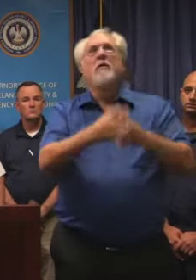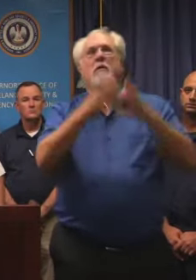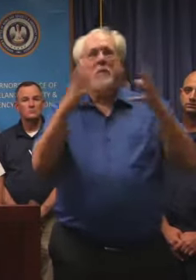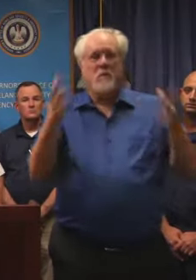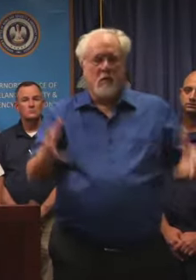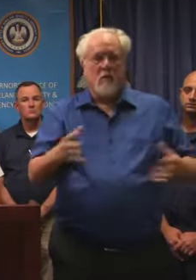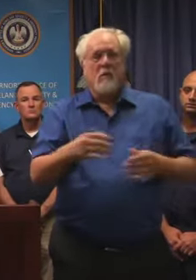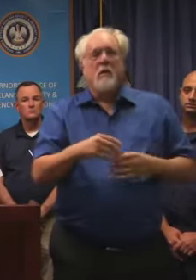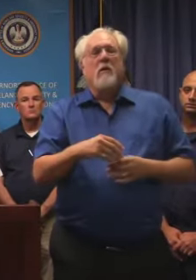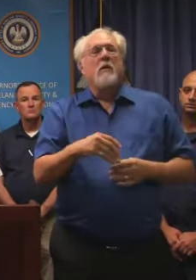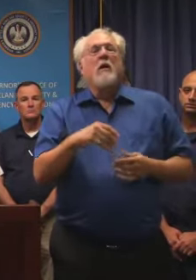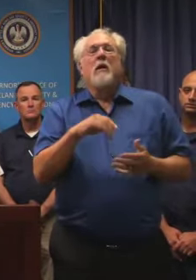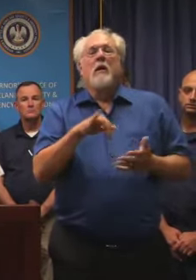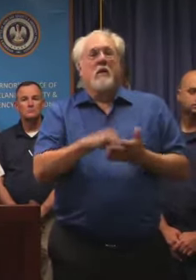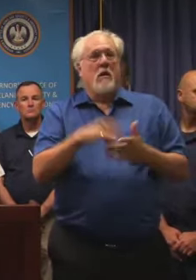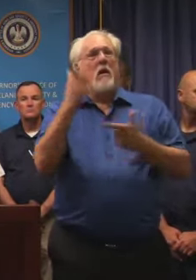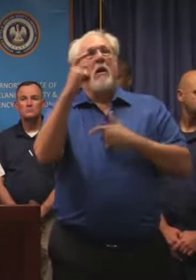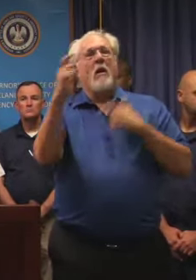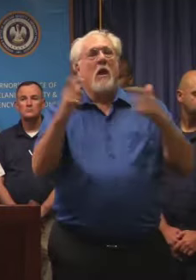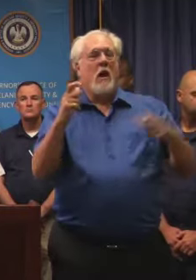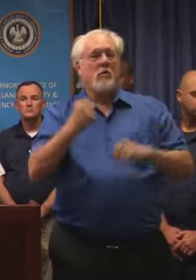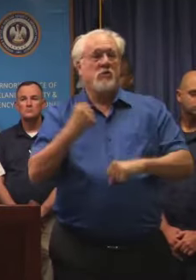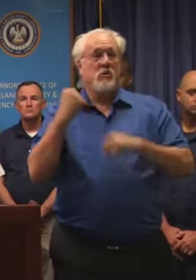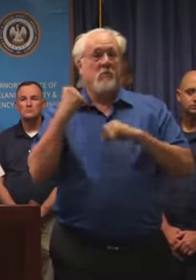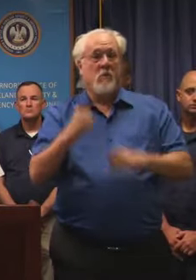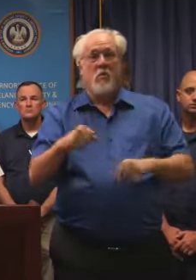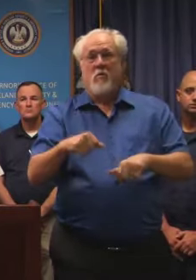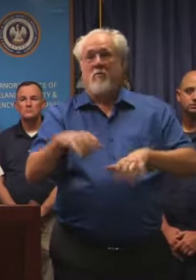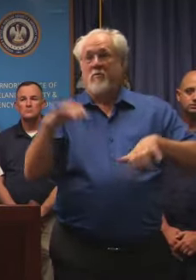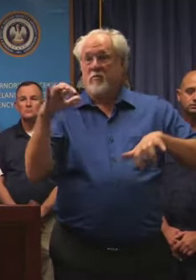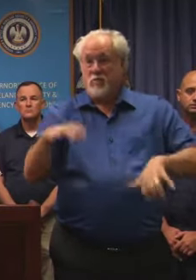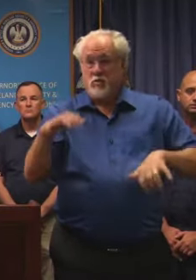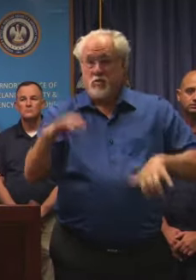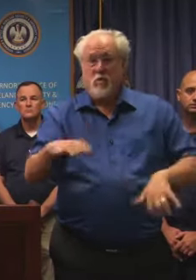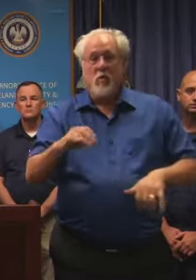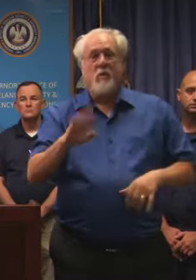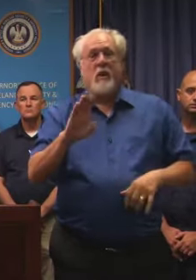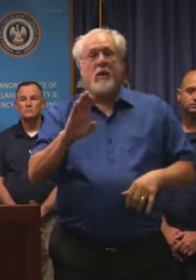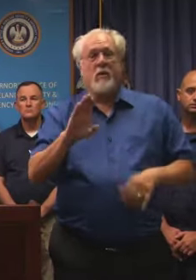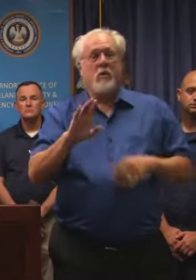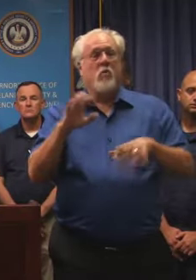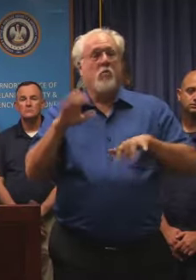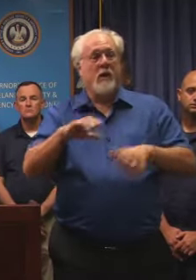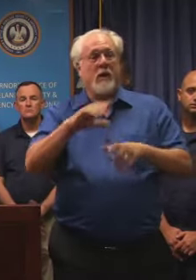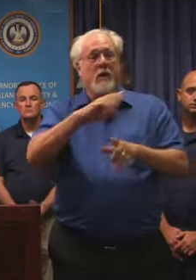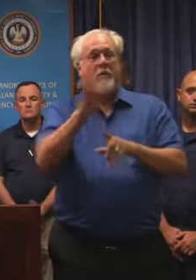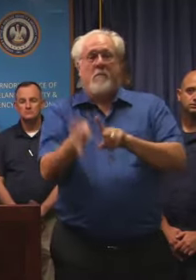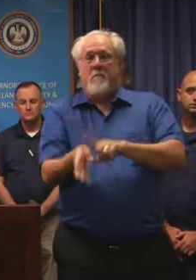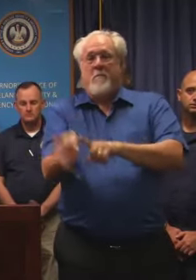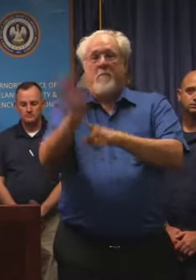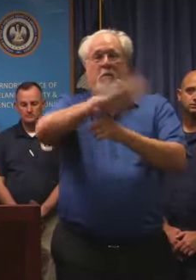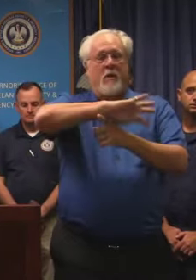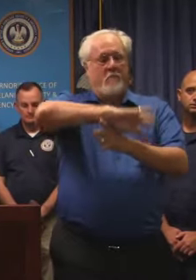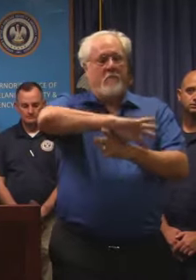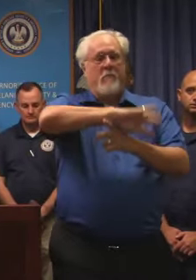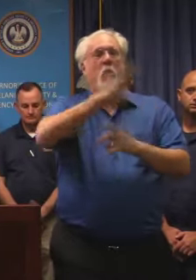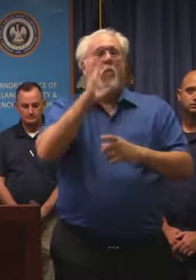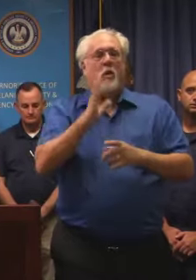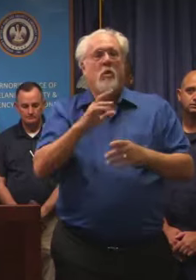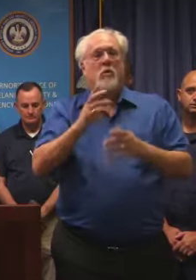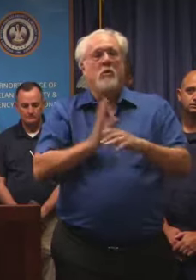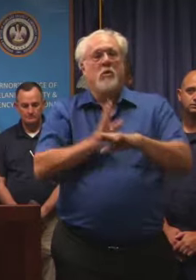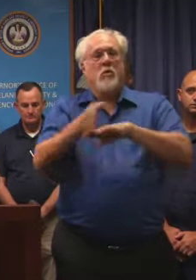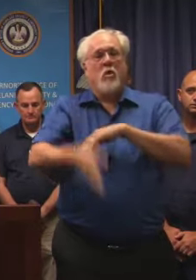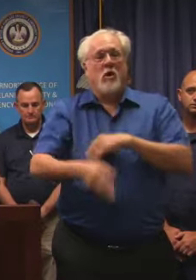rain. This is a very large, powerful storm, and the rain bands will cross over into